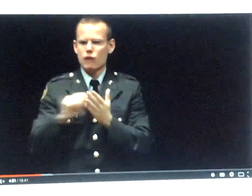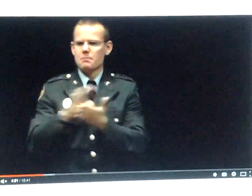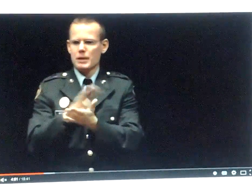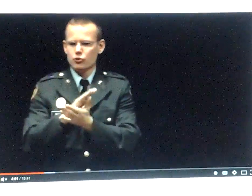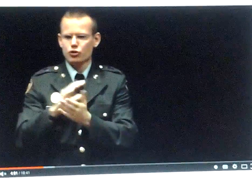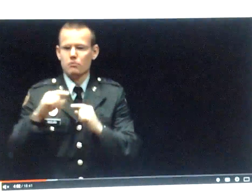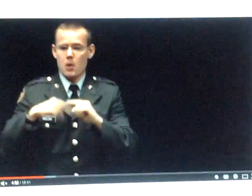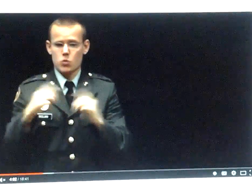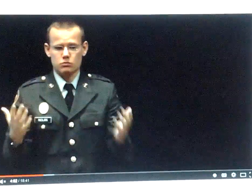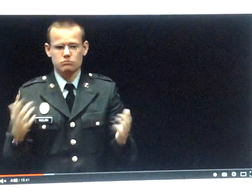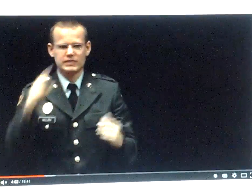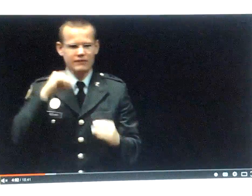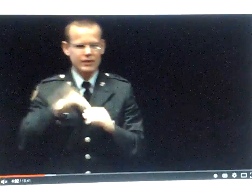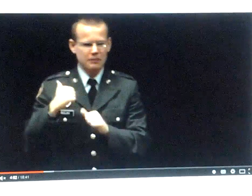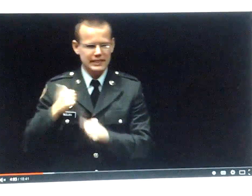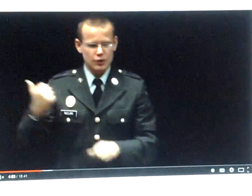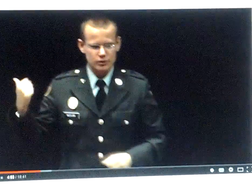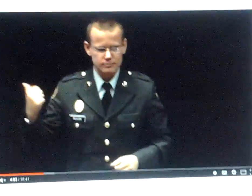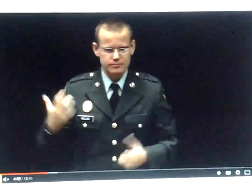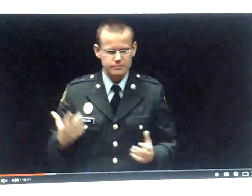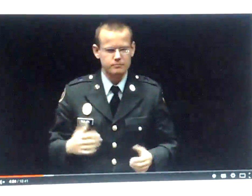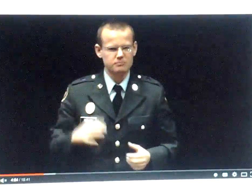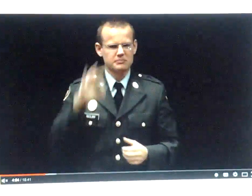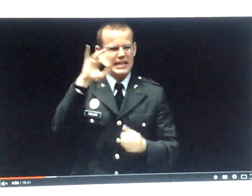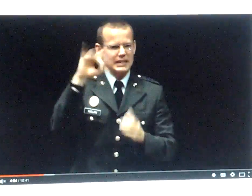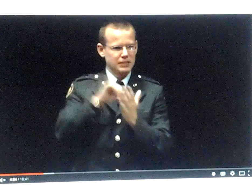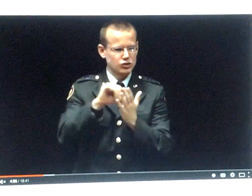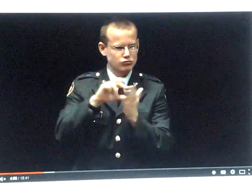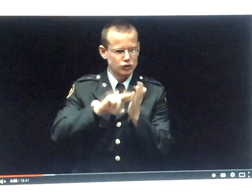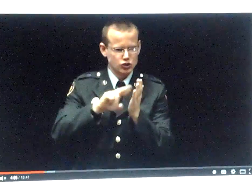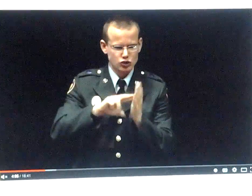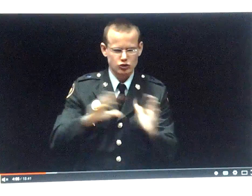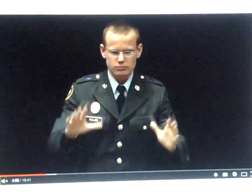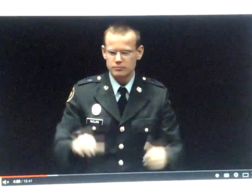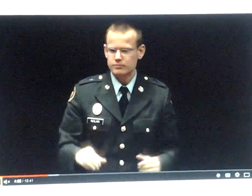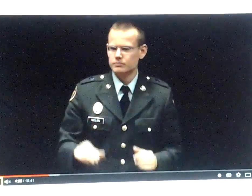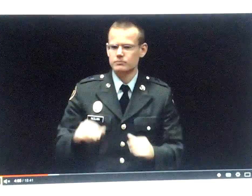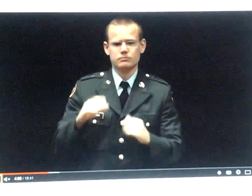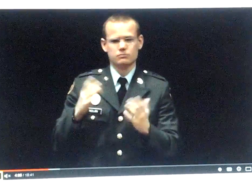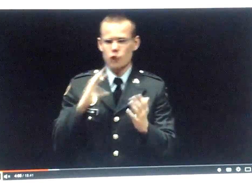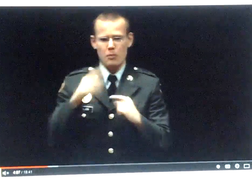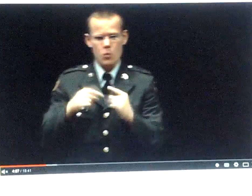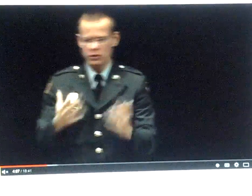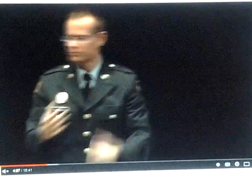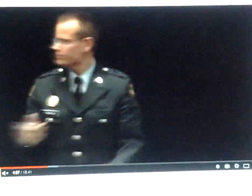So all my life, I was talking with people and made a decision to apply.